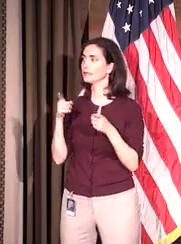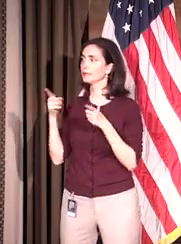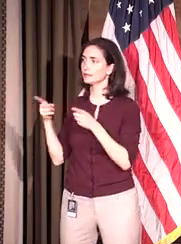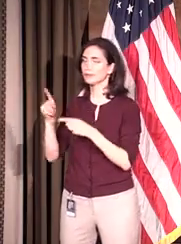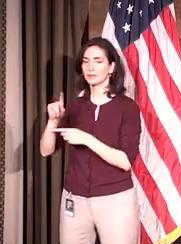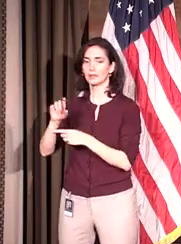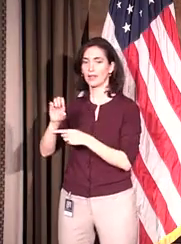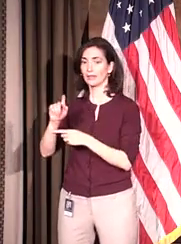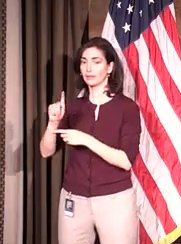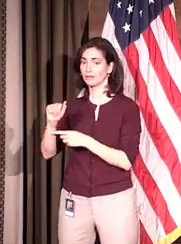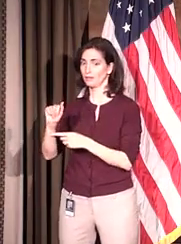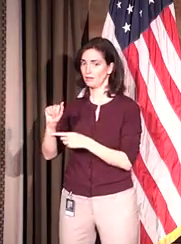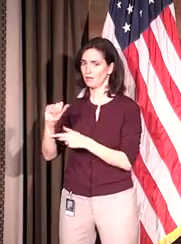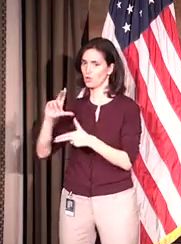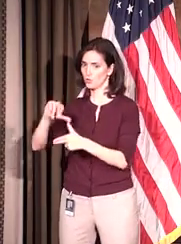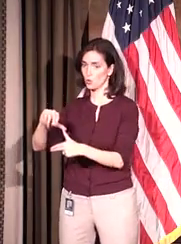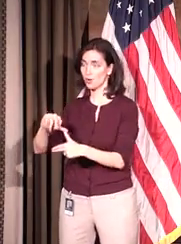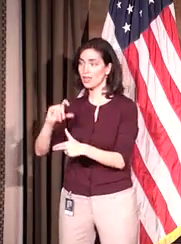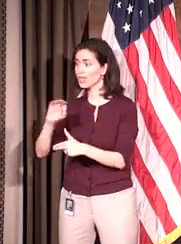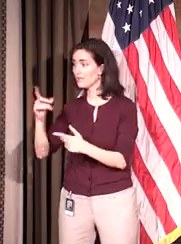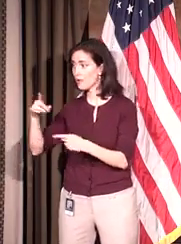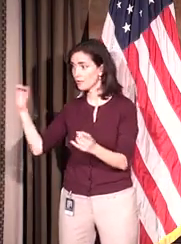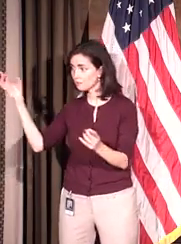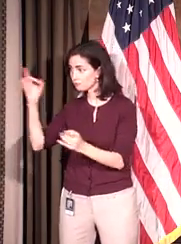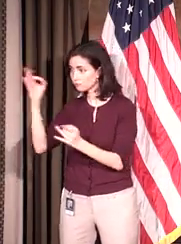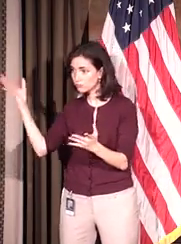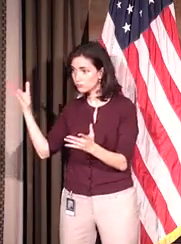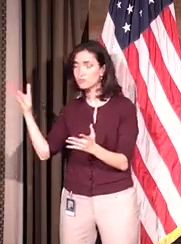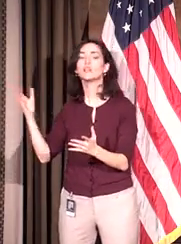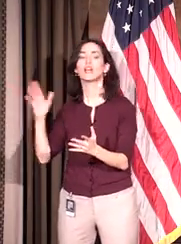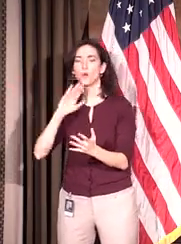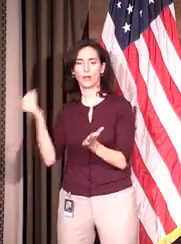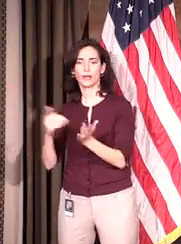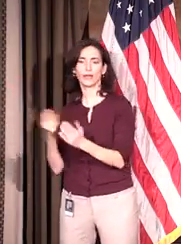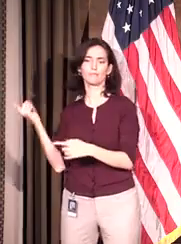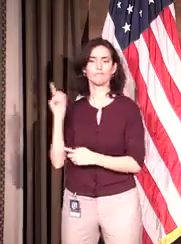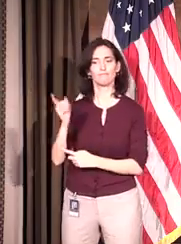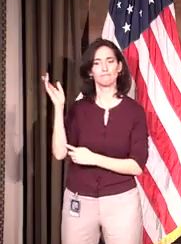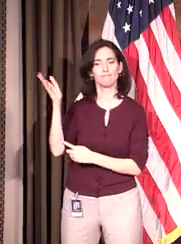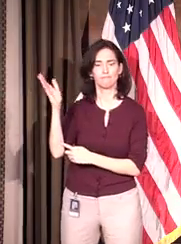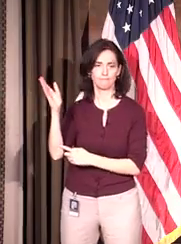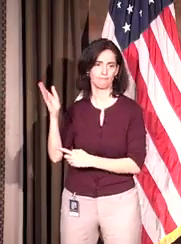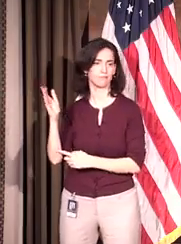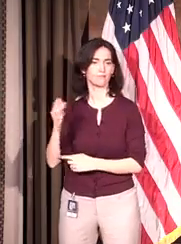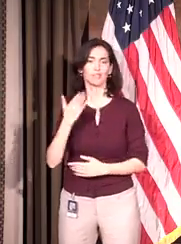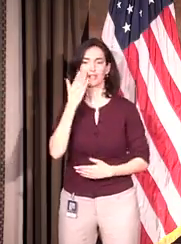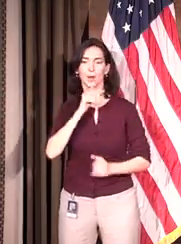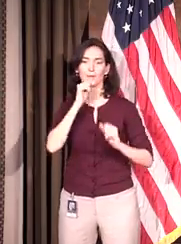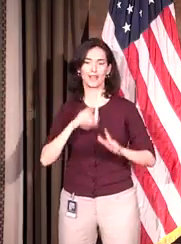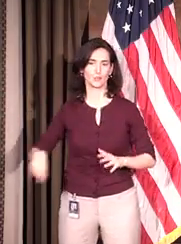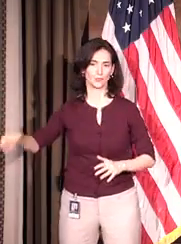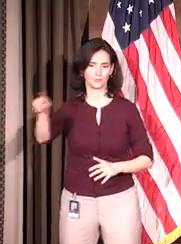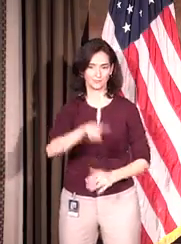Zeta, and if the worst happens with it, we'll be talking to you before Thursday of next week. God bless.